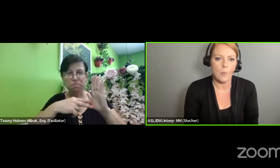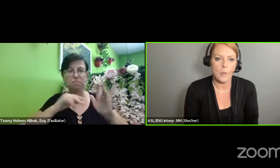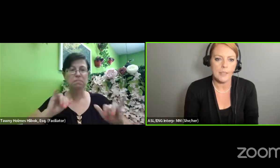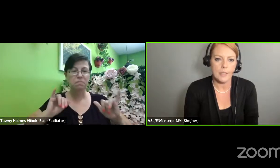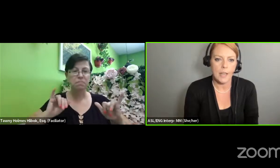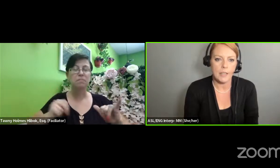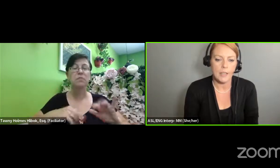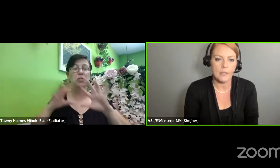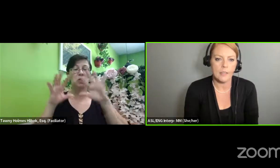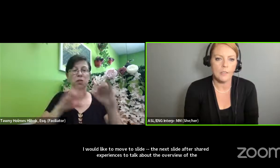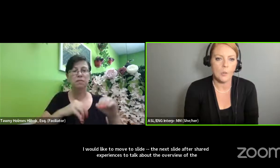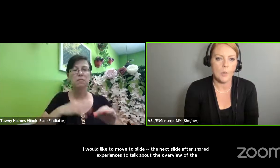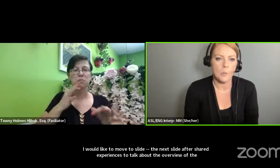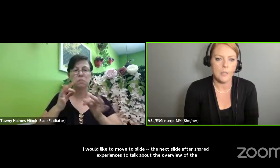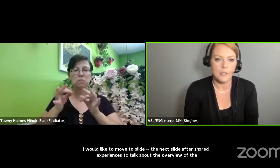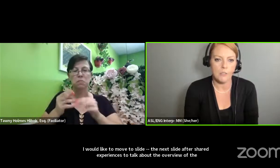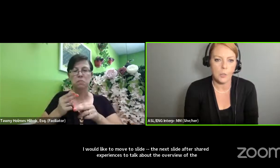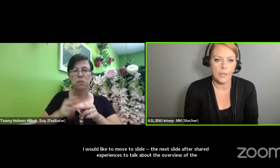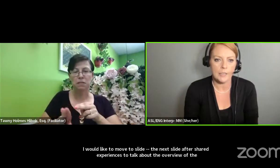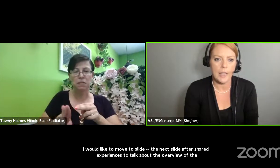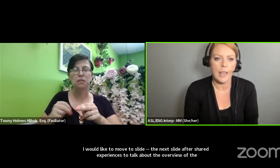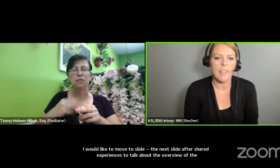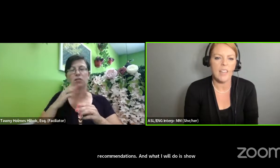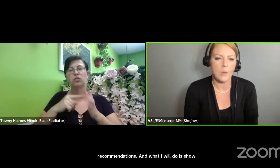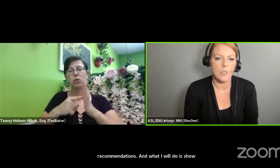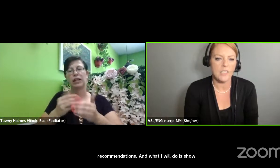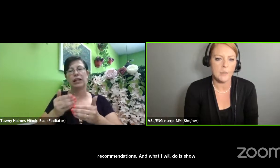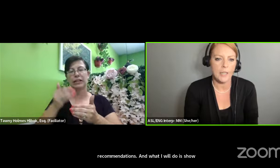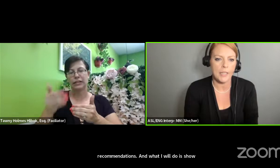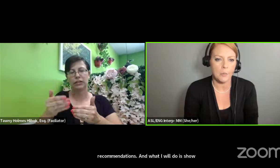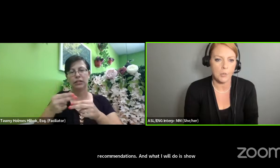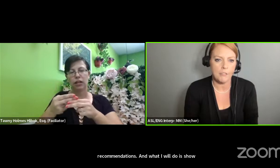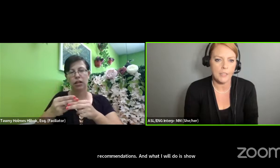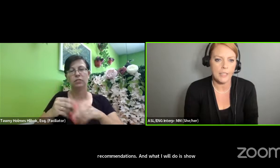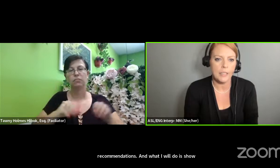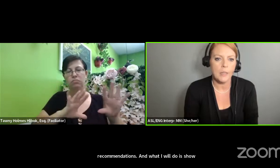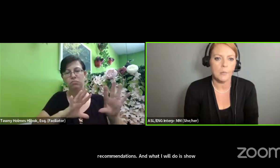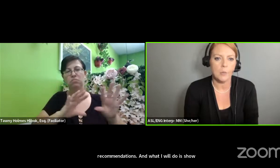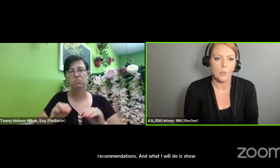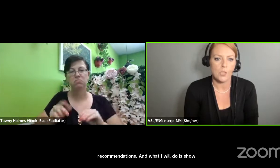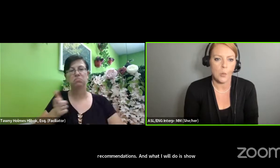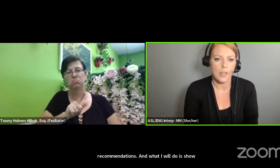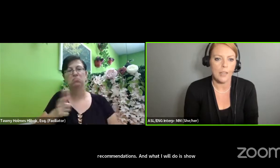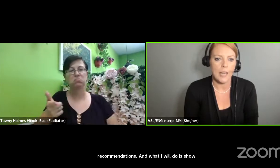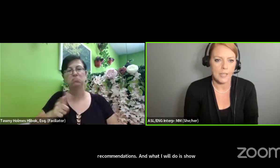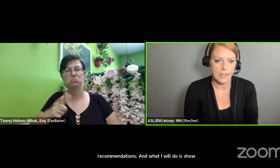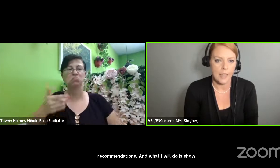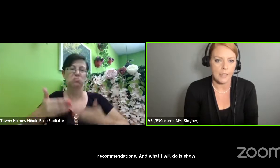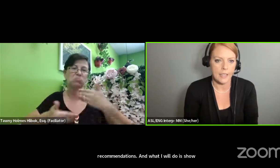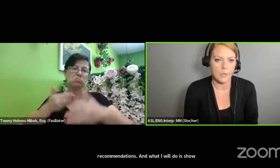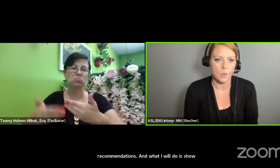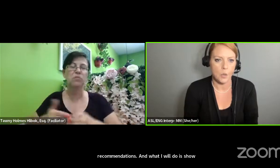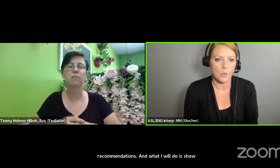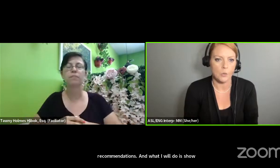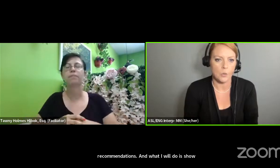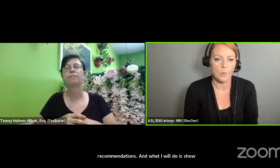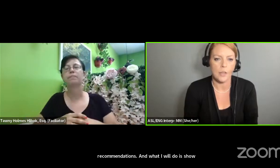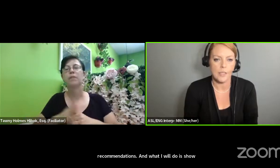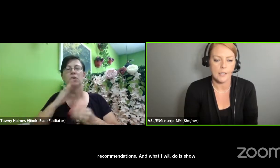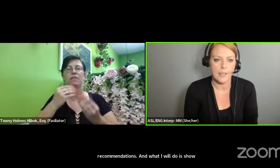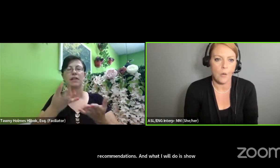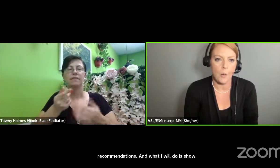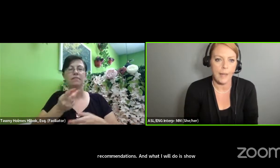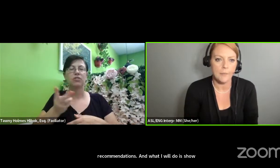a PowerPoint slide, give you a moment to view it, and then I will explain it briefly before showing the next slide. And we'll go through